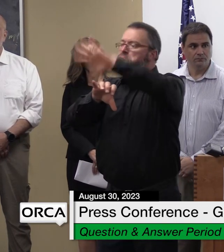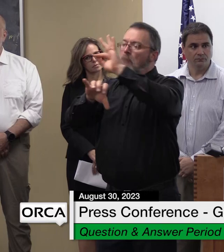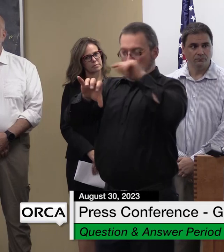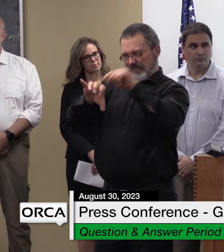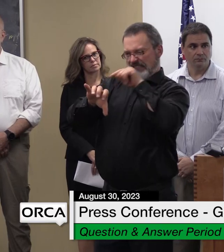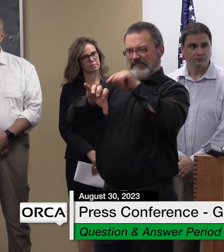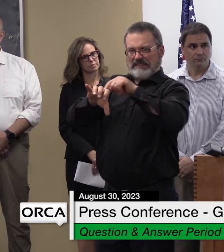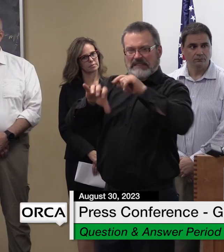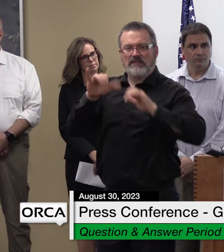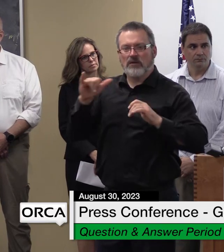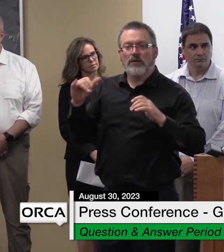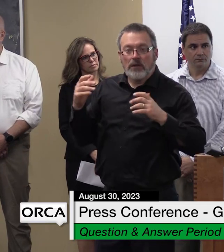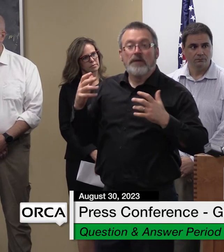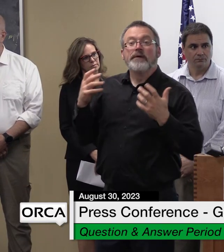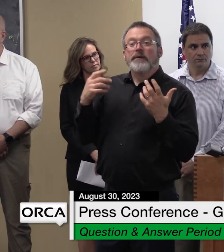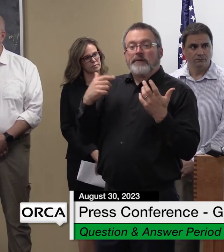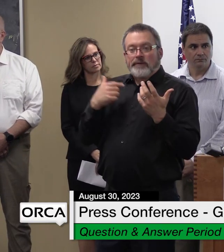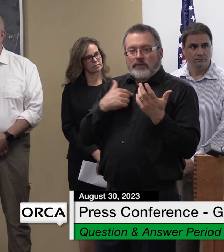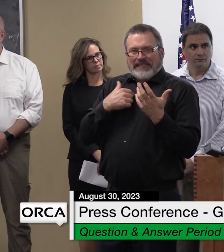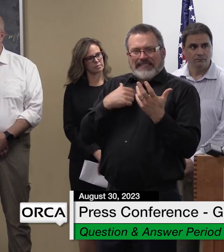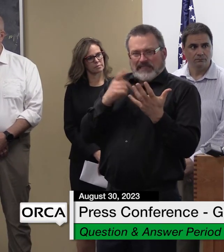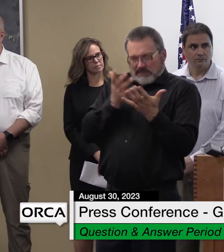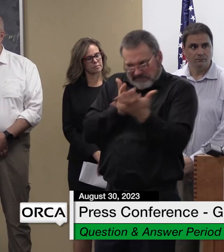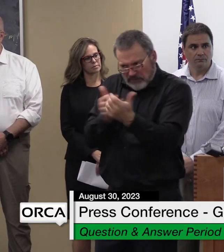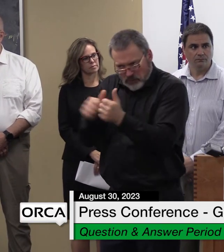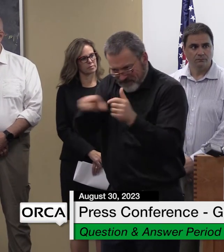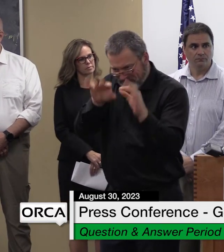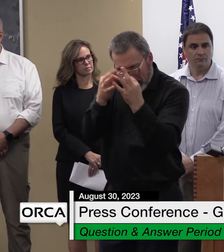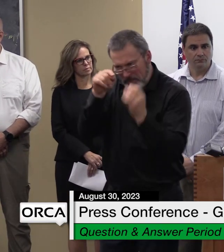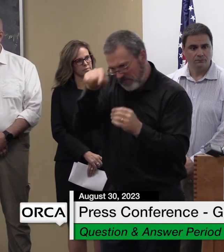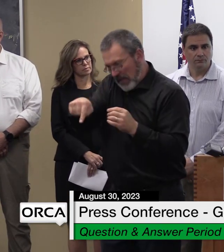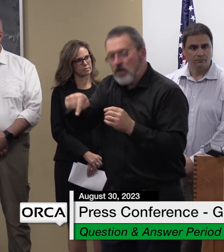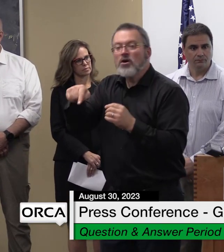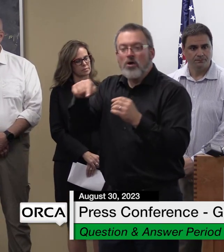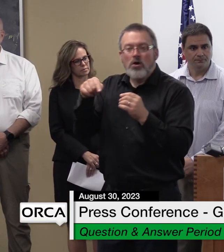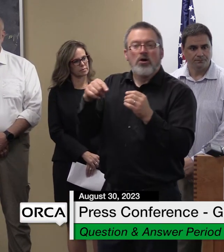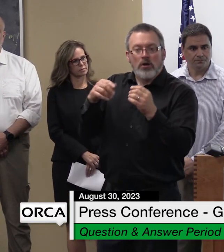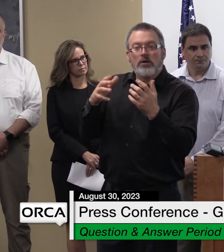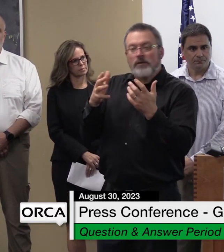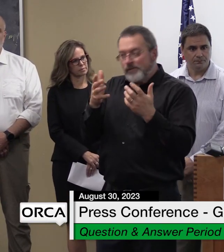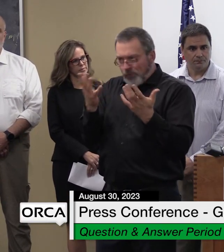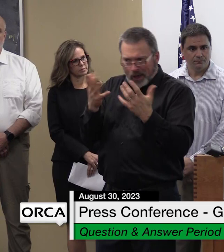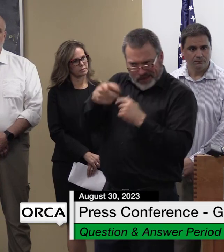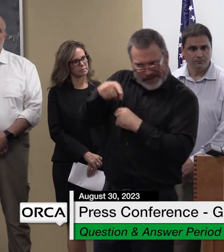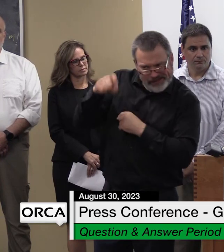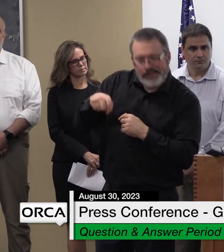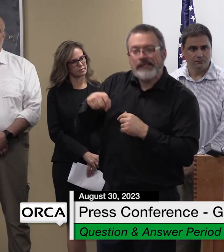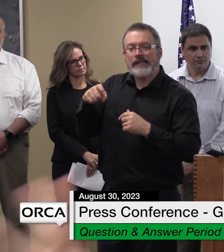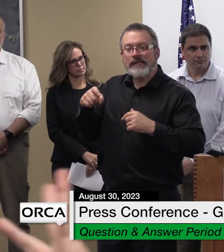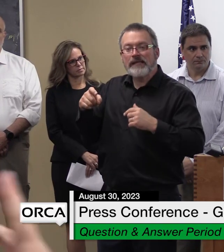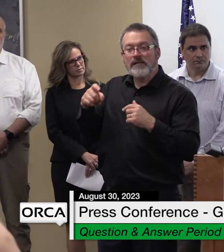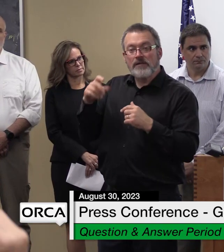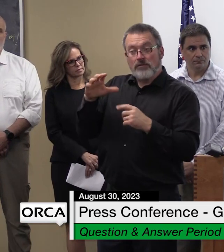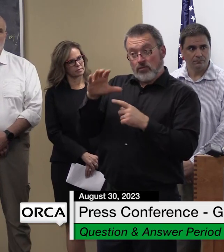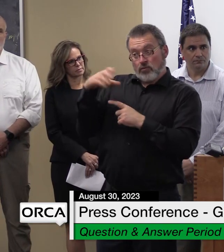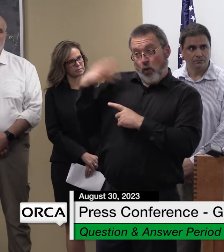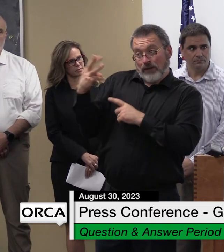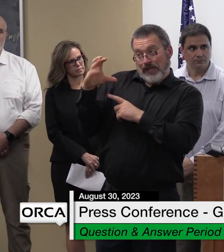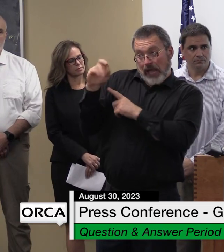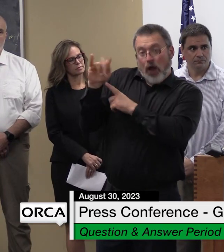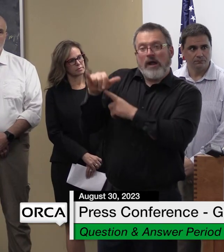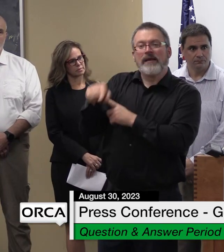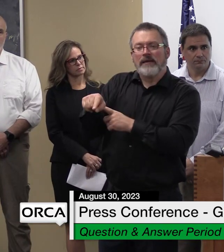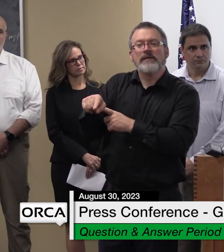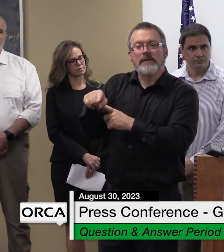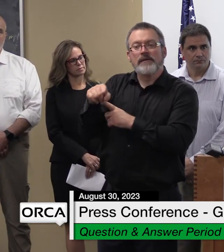we're working with that population to find opportunities for them. Clearly in Washington County, specifically Barrie,